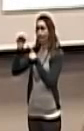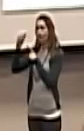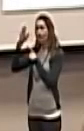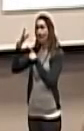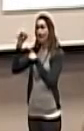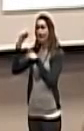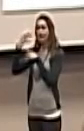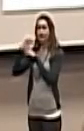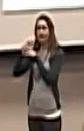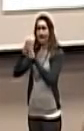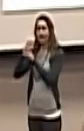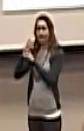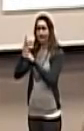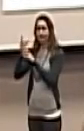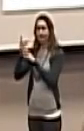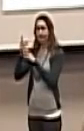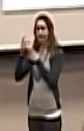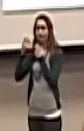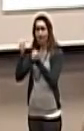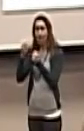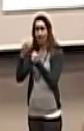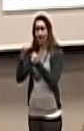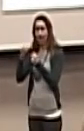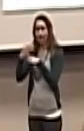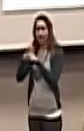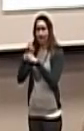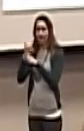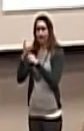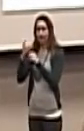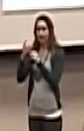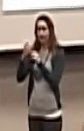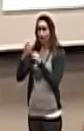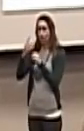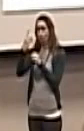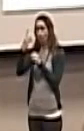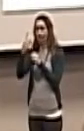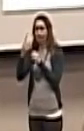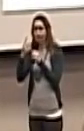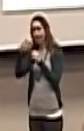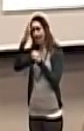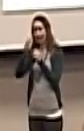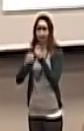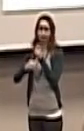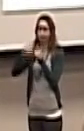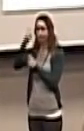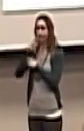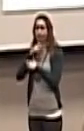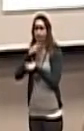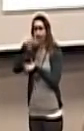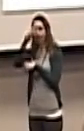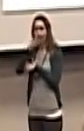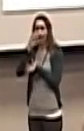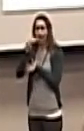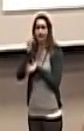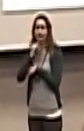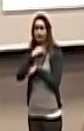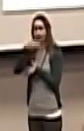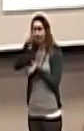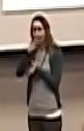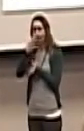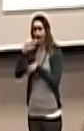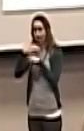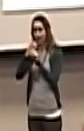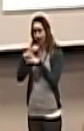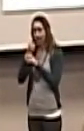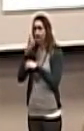the majestic power of creation, the God of all gods, the one true God of Israel, the judge of creation, will be